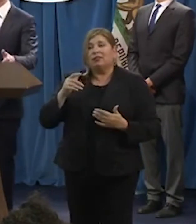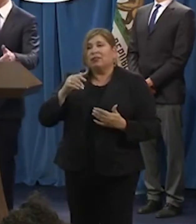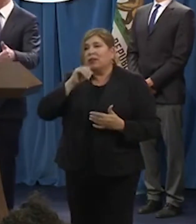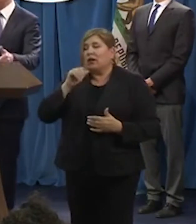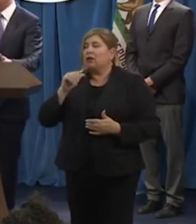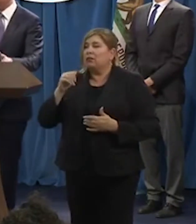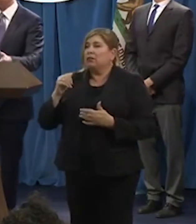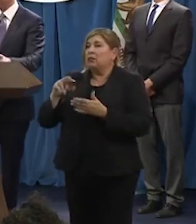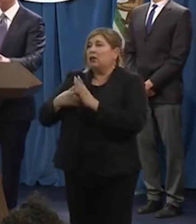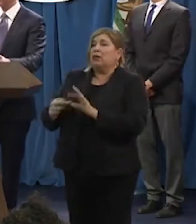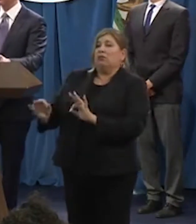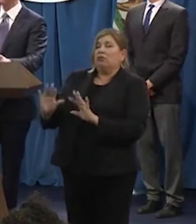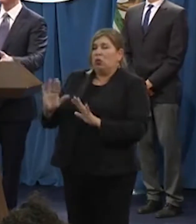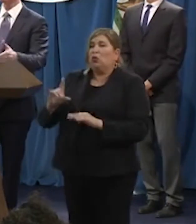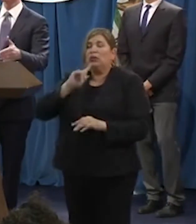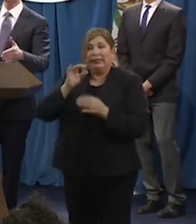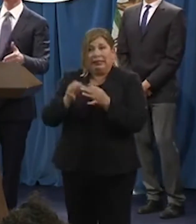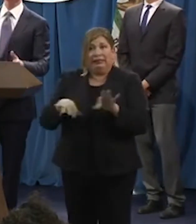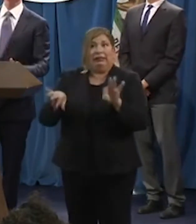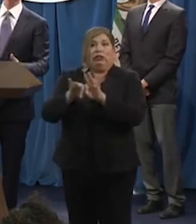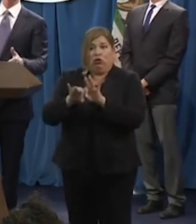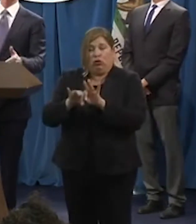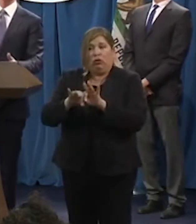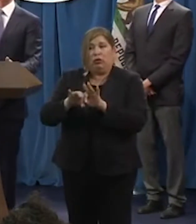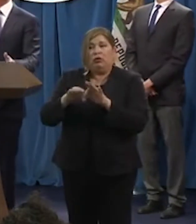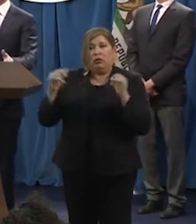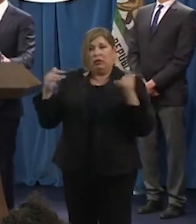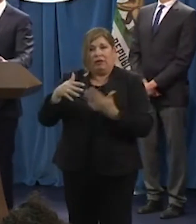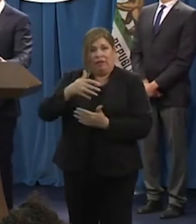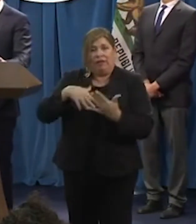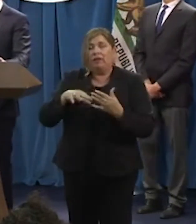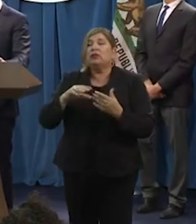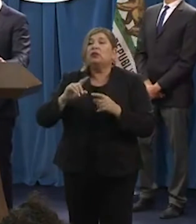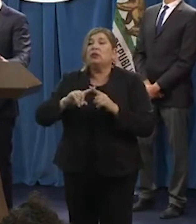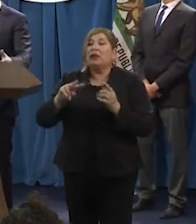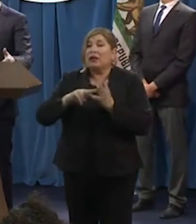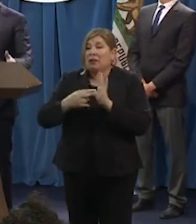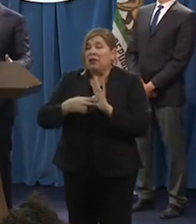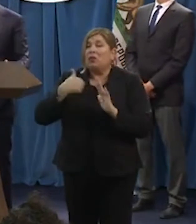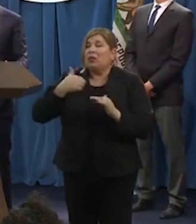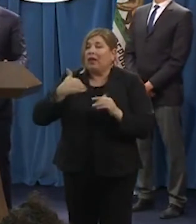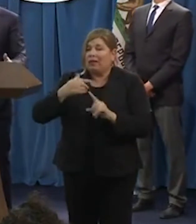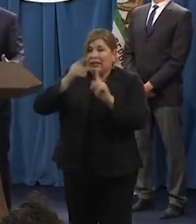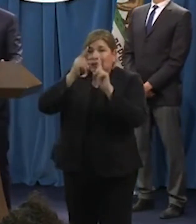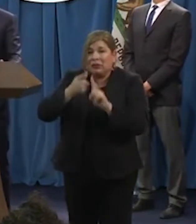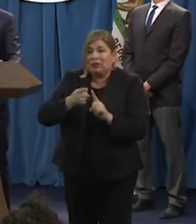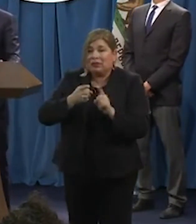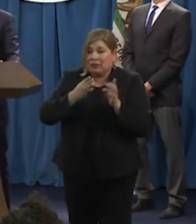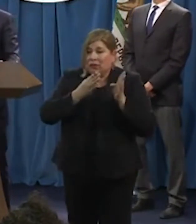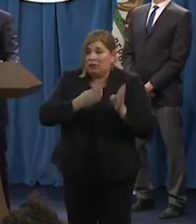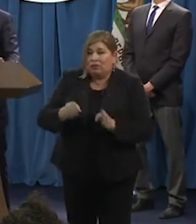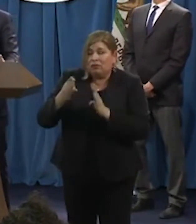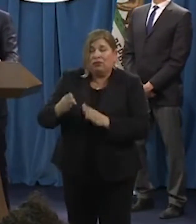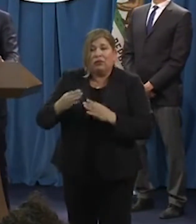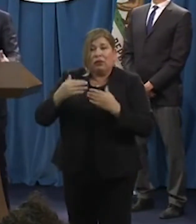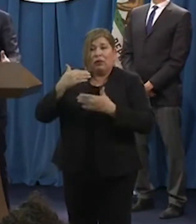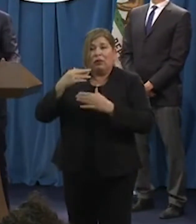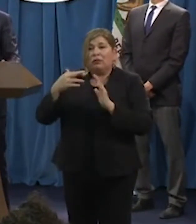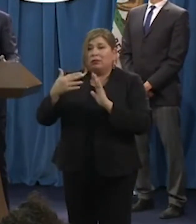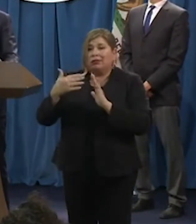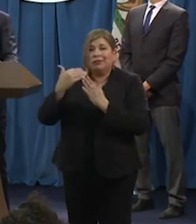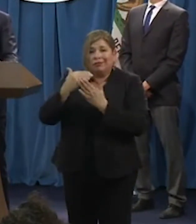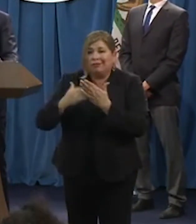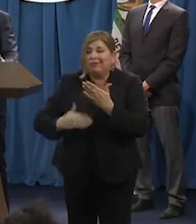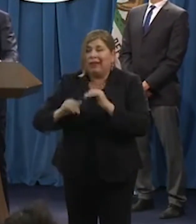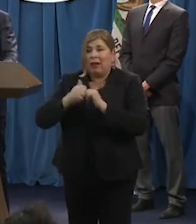we did in those directives on Saturday, specific strategies and protocols as it relates to assisting our children, but